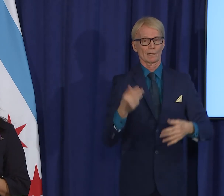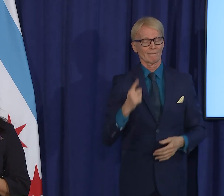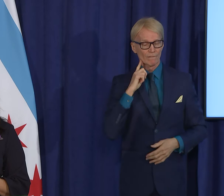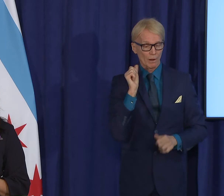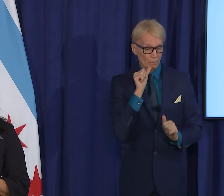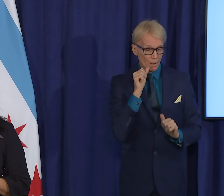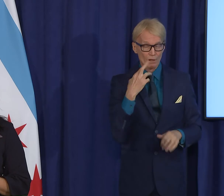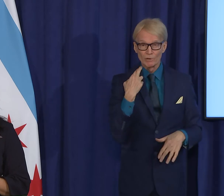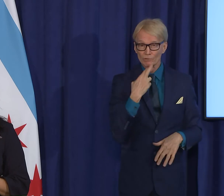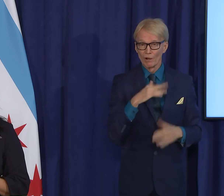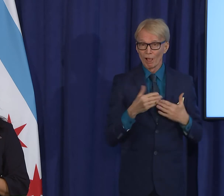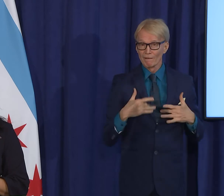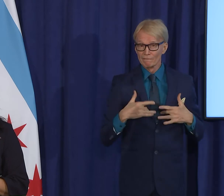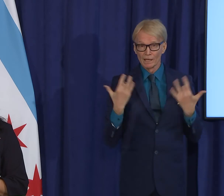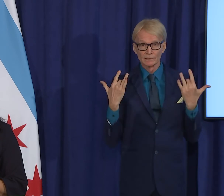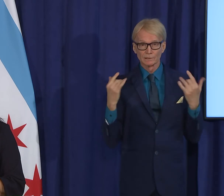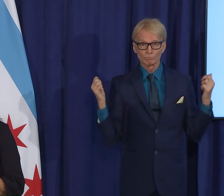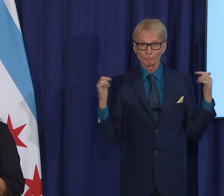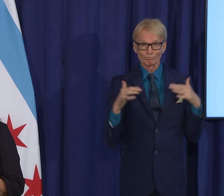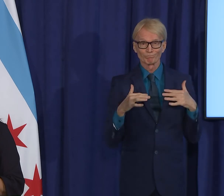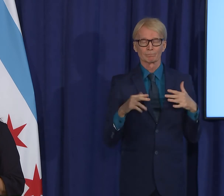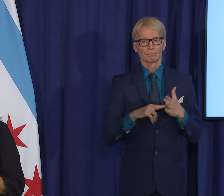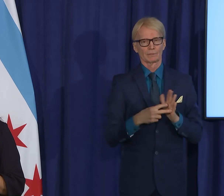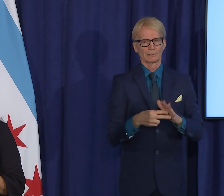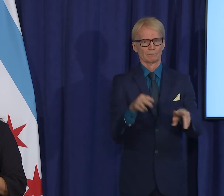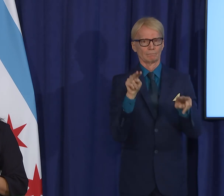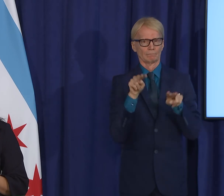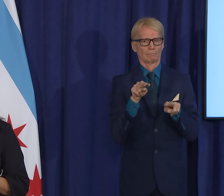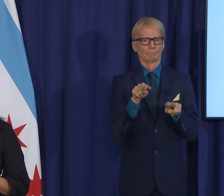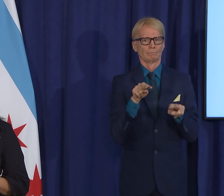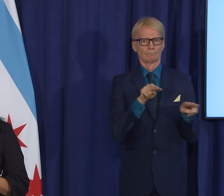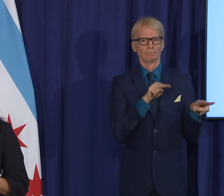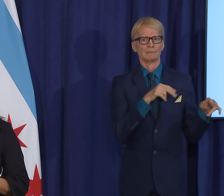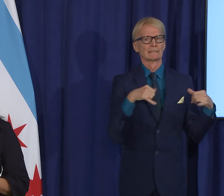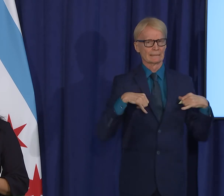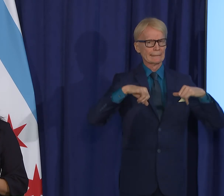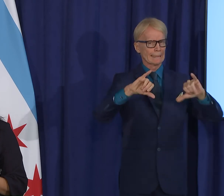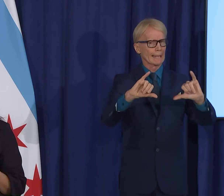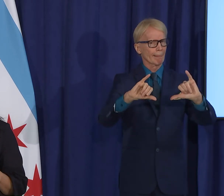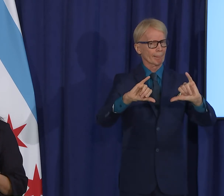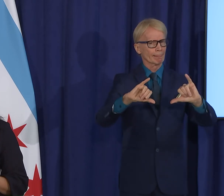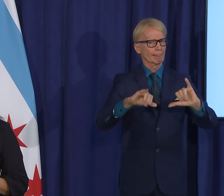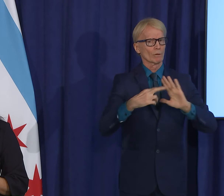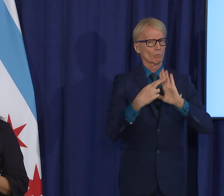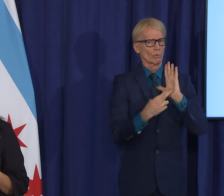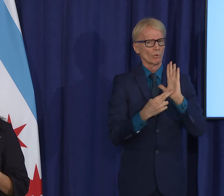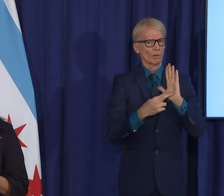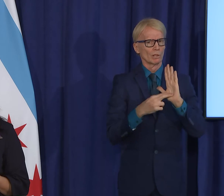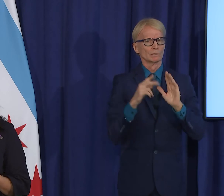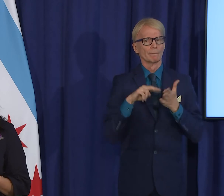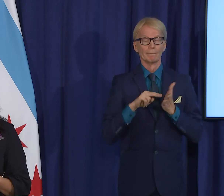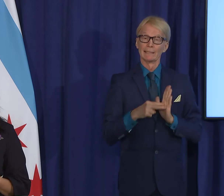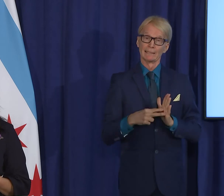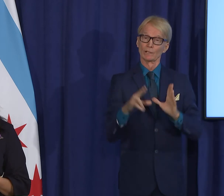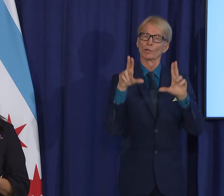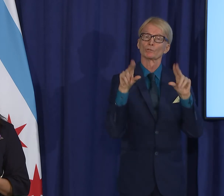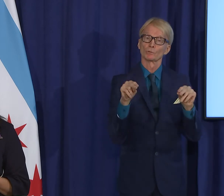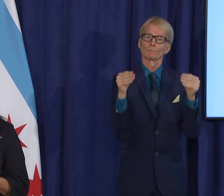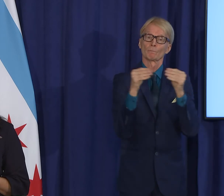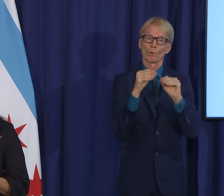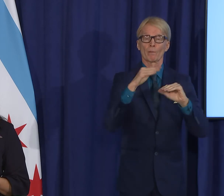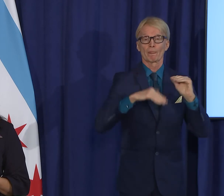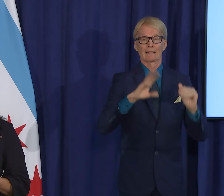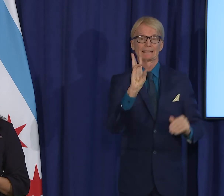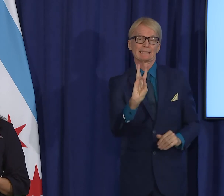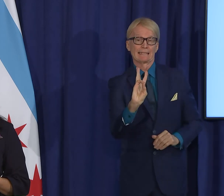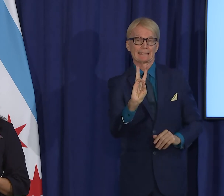event spaces is that regulations will remain in place, including the following. The no more than 6 people